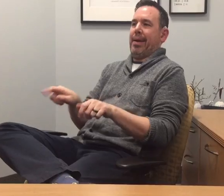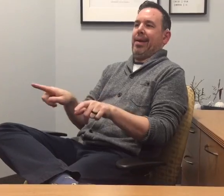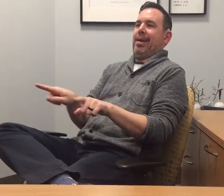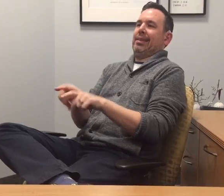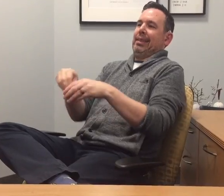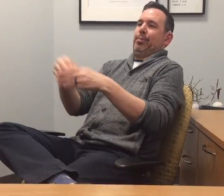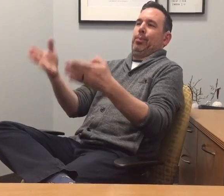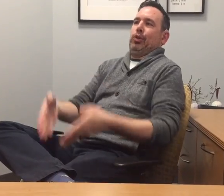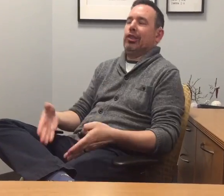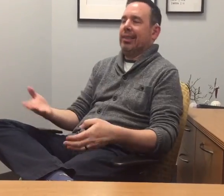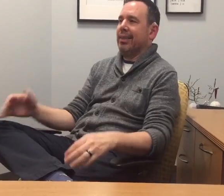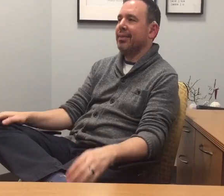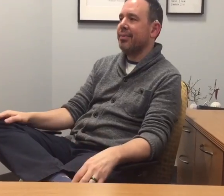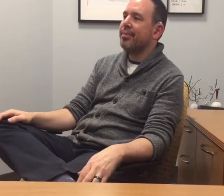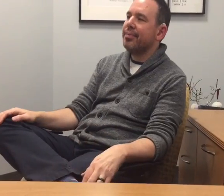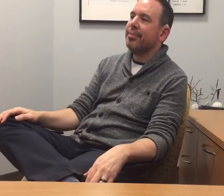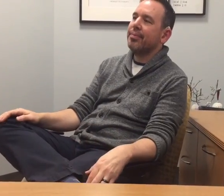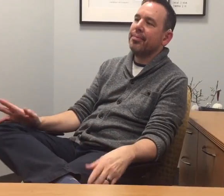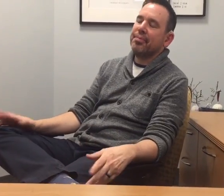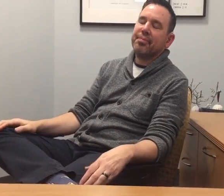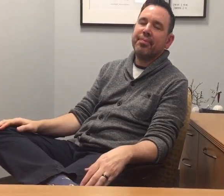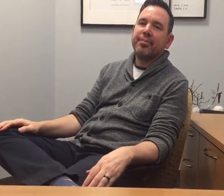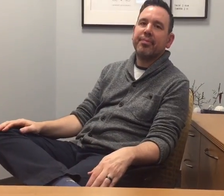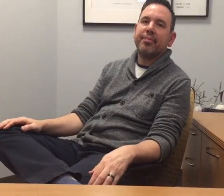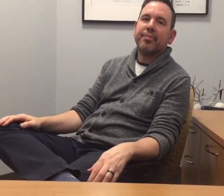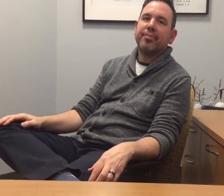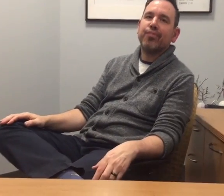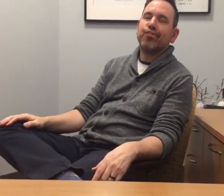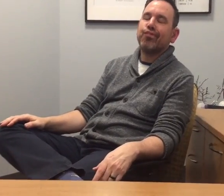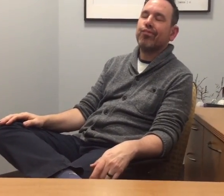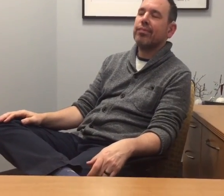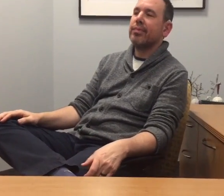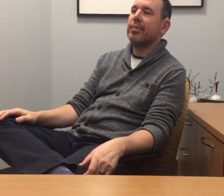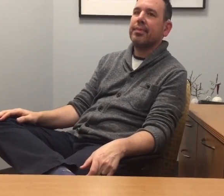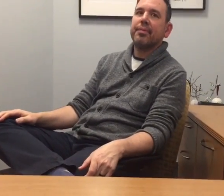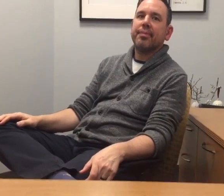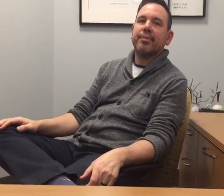chat with friends. It's not famous in person, but they do have that. Thanks.